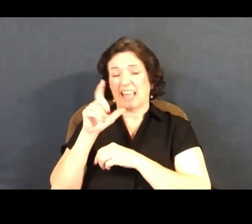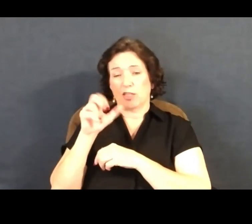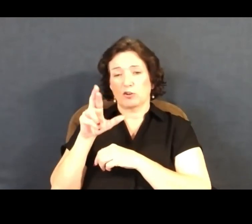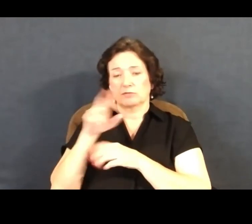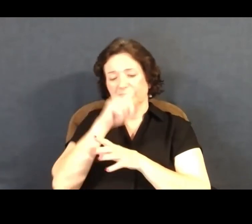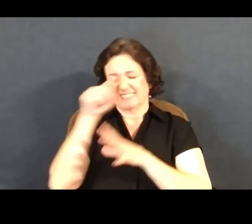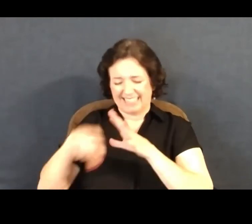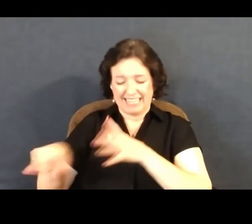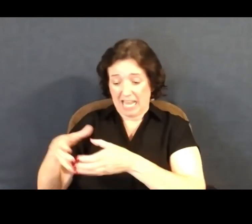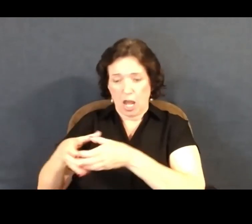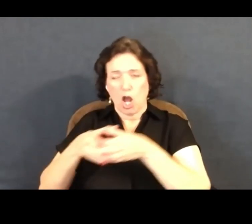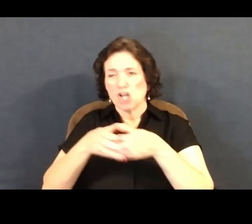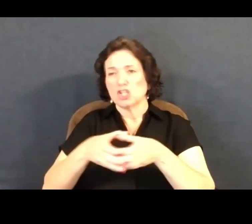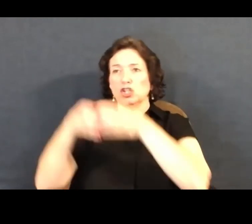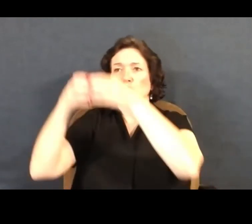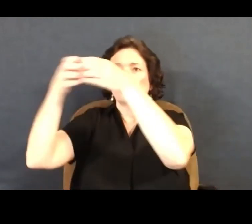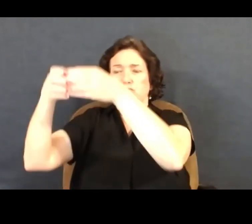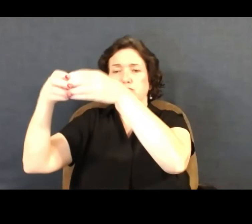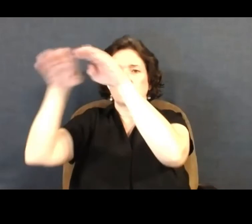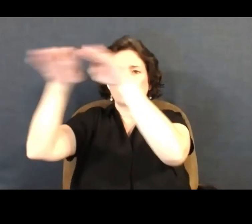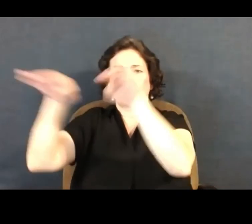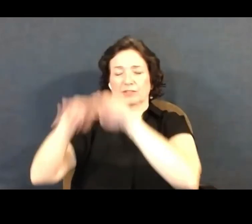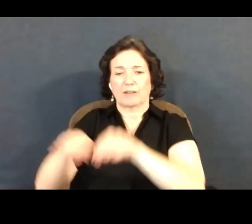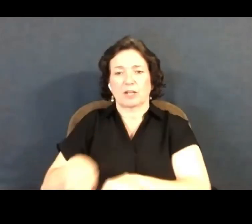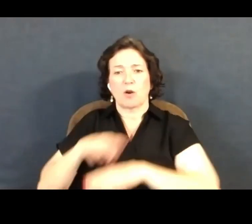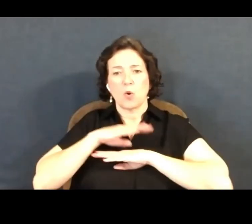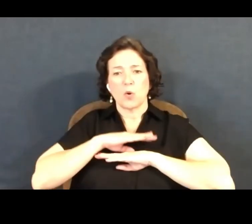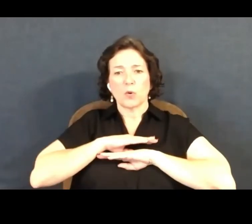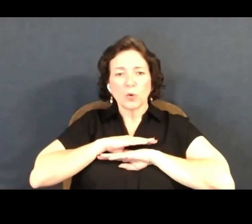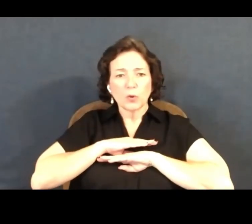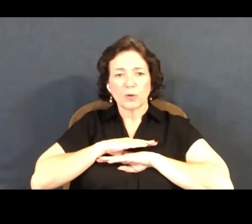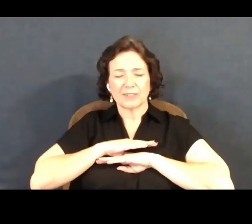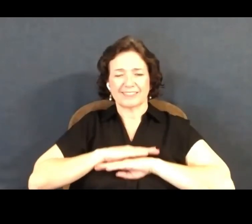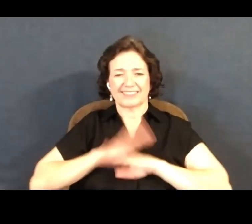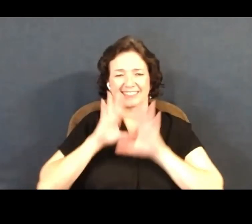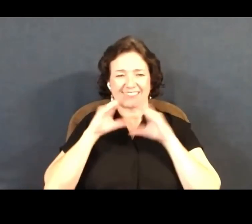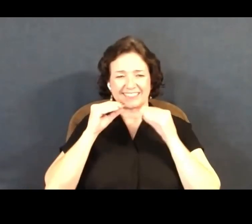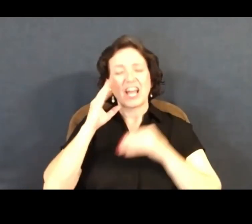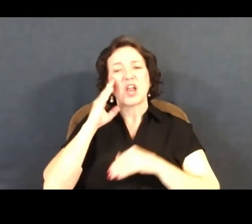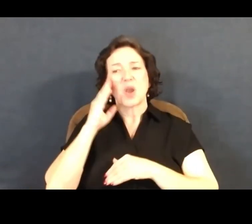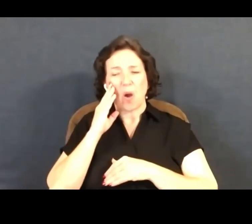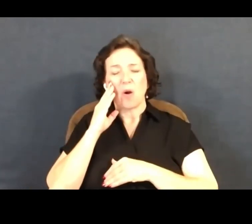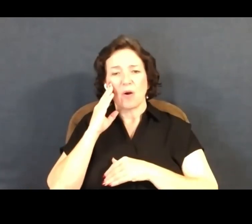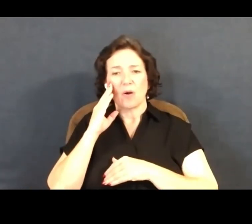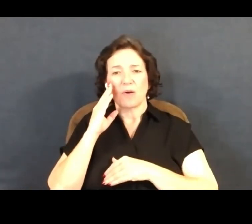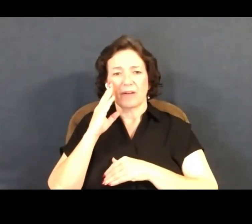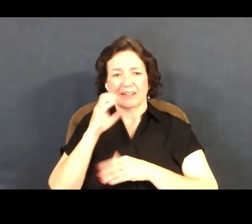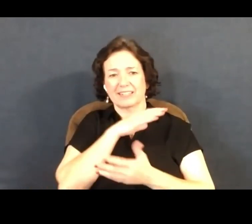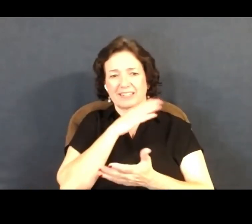jar of strawberry jam up there on the top of that shelf, just a smile and knowing that he'd gotten